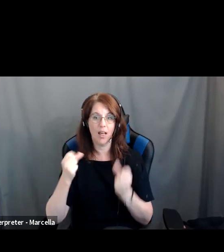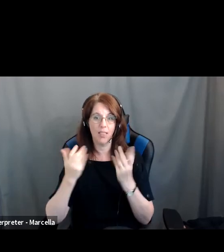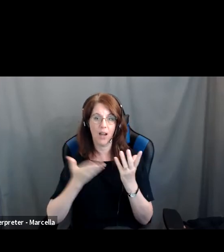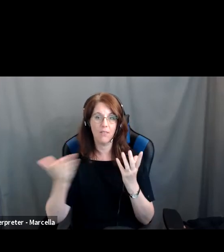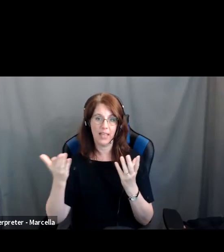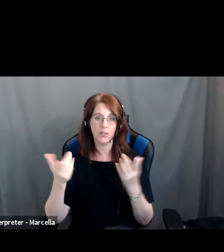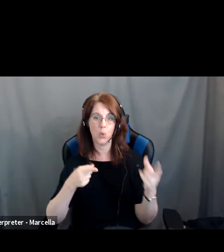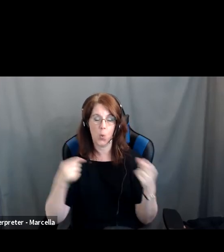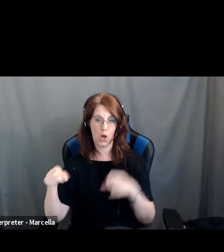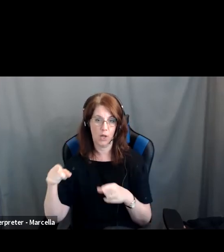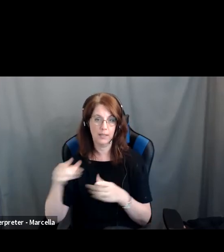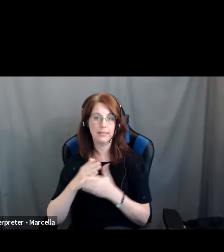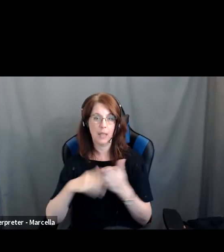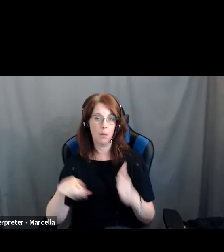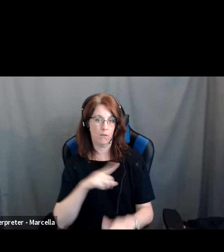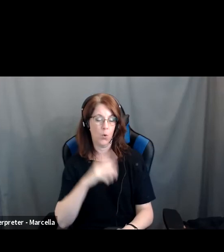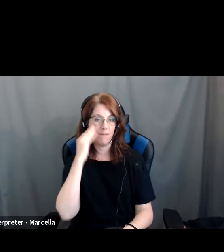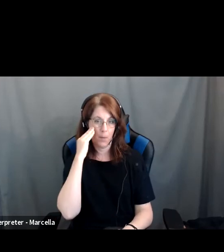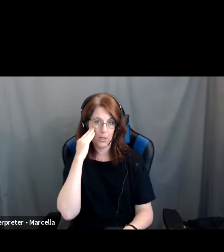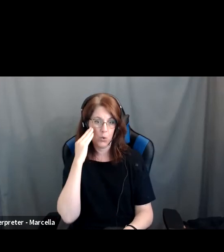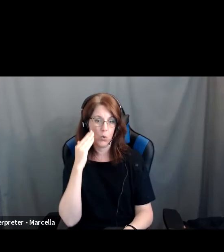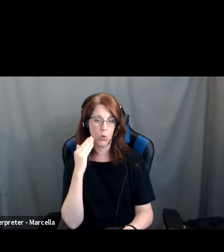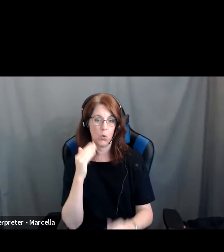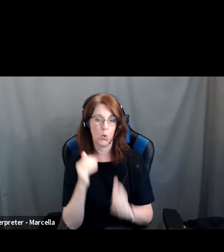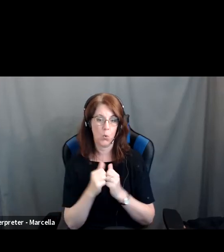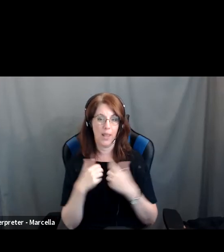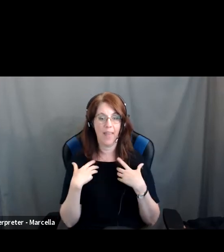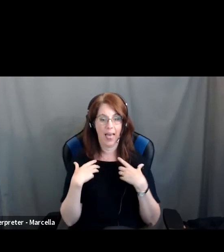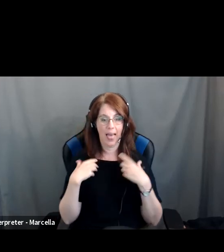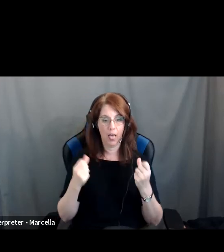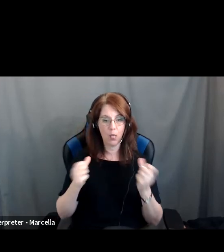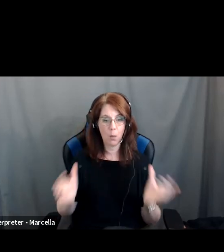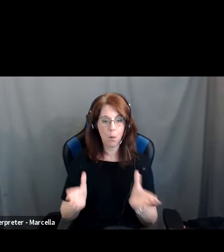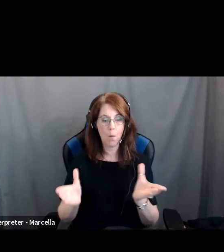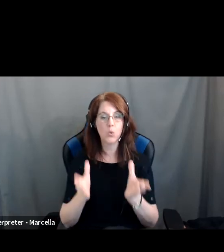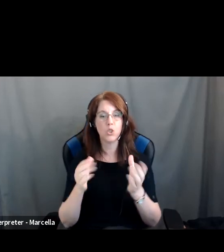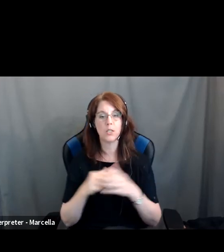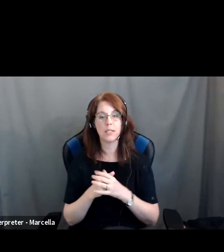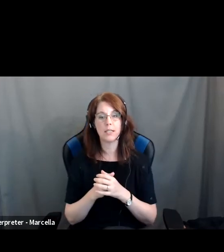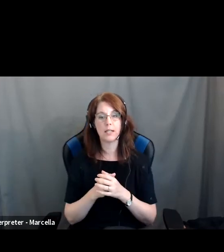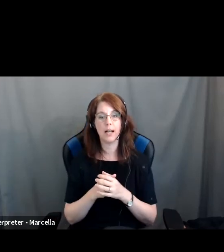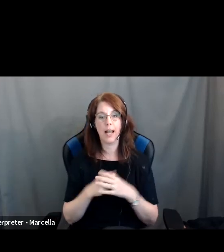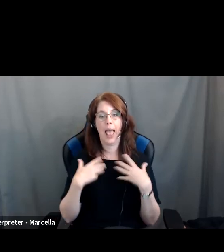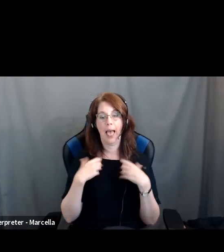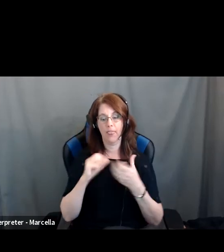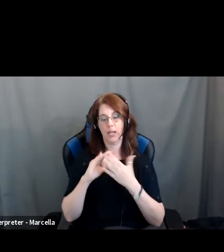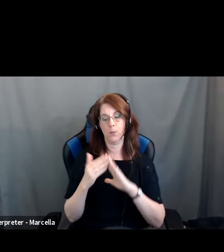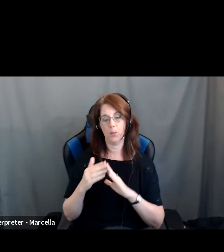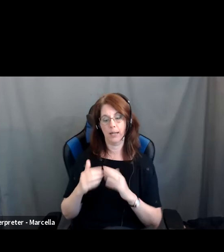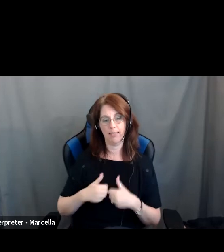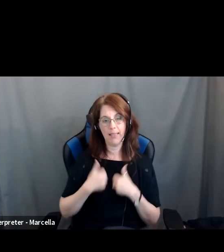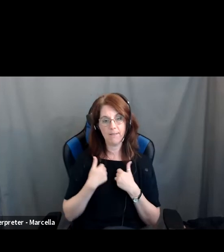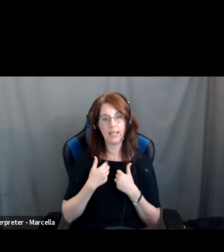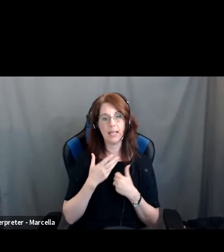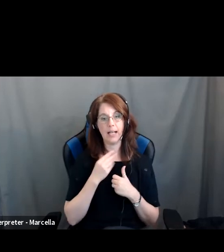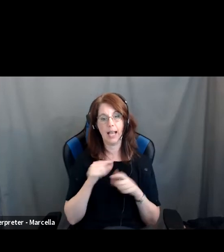on. Some of you are familiar with our health promotion, healthy community living, and